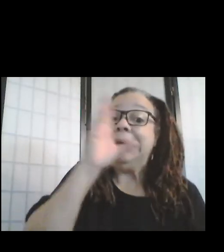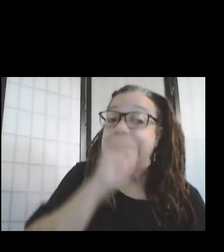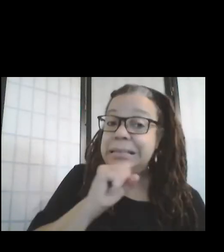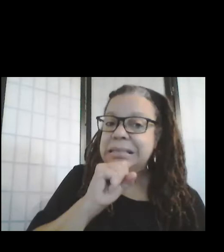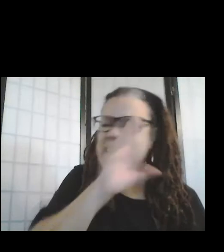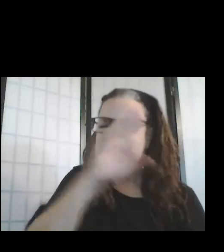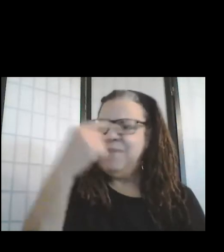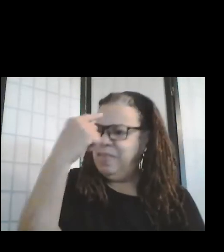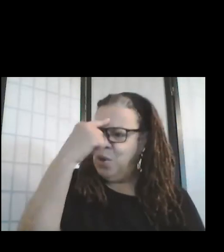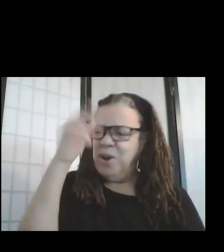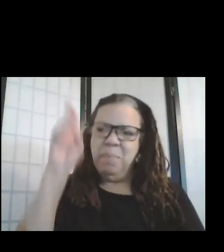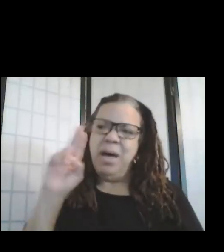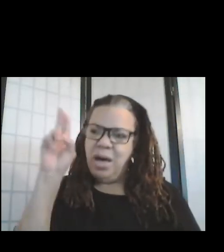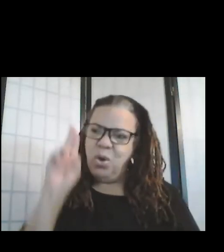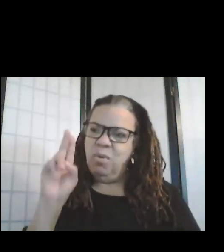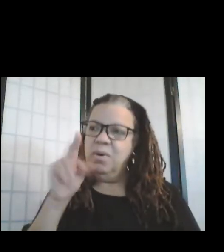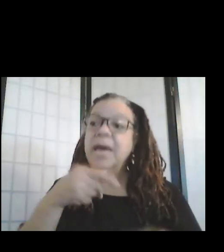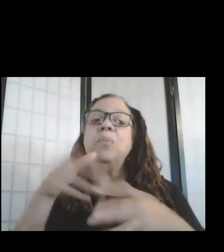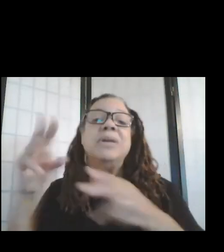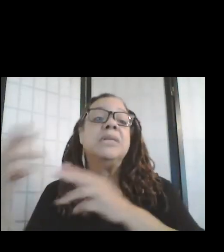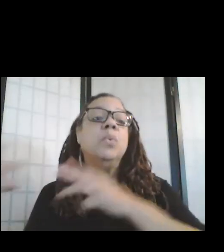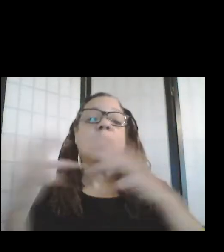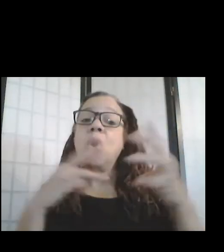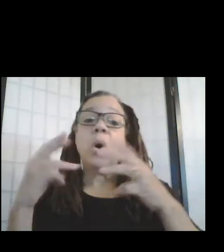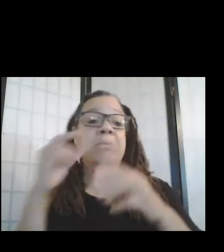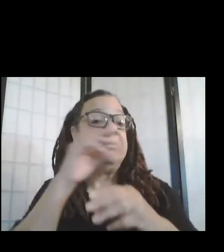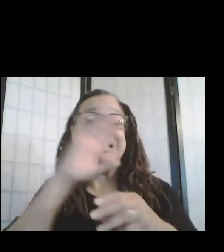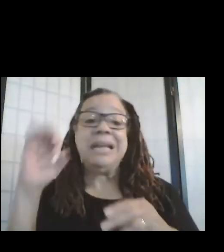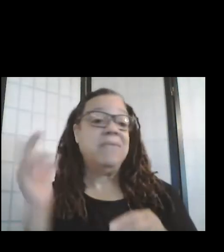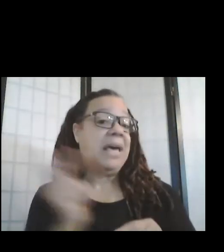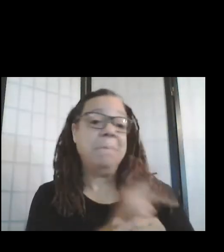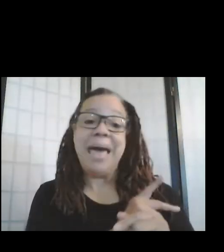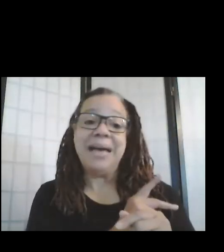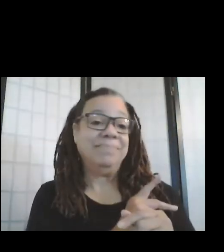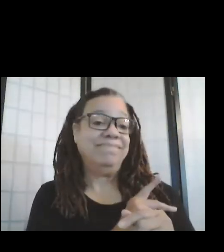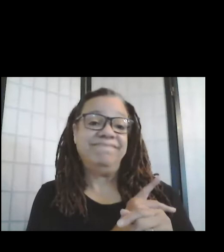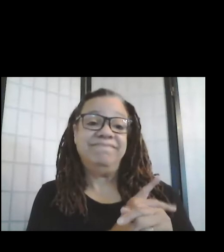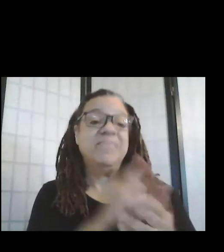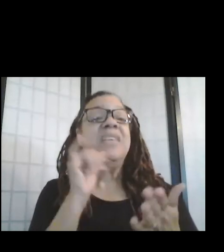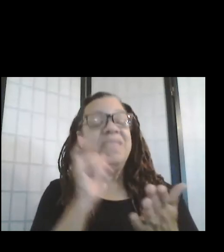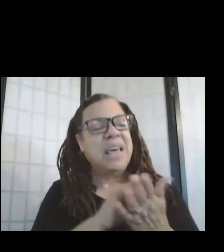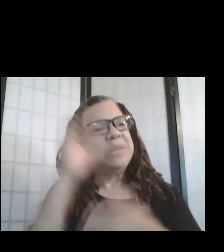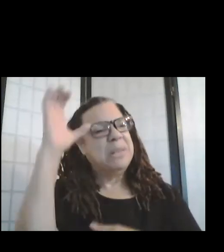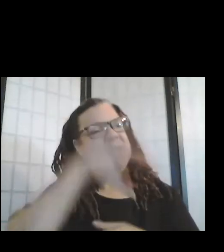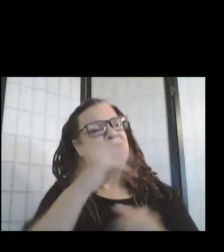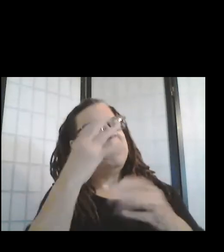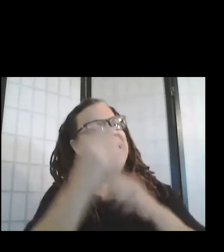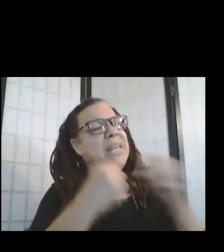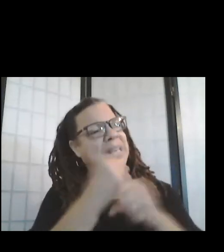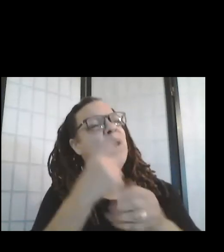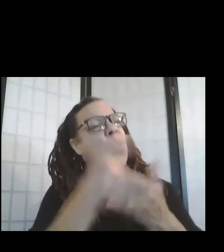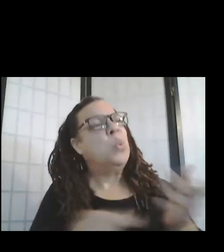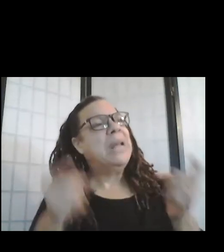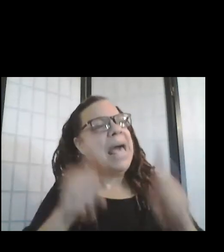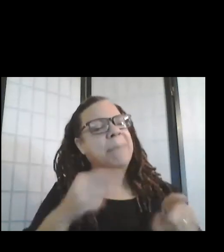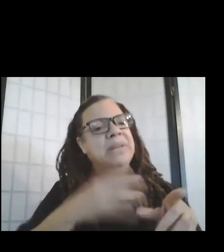way, had gone off to war and never come back. That was a mystery for years, talked about